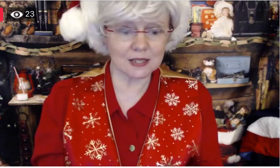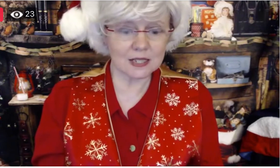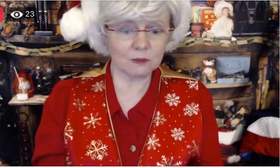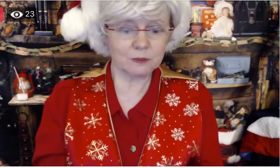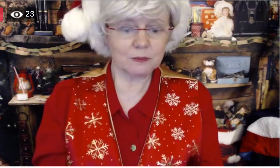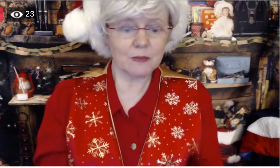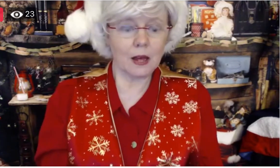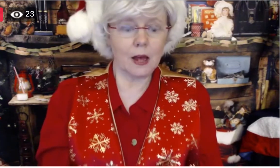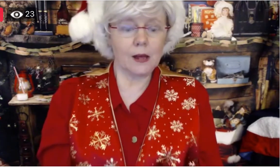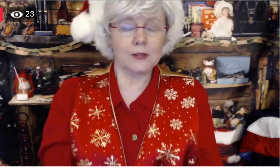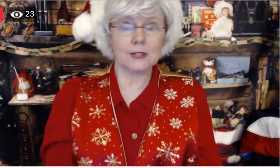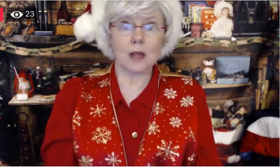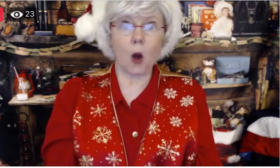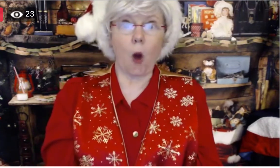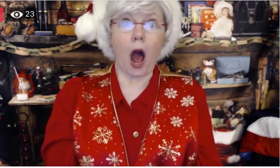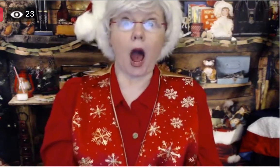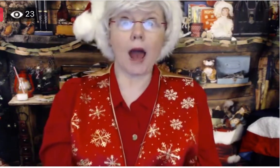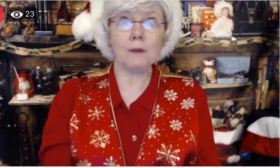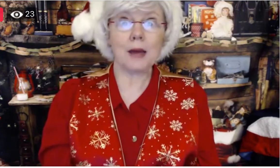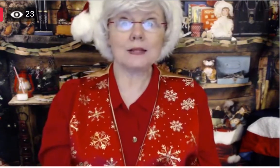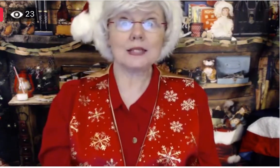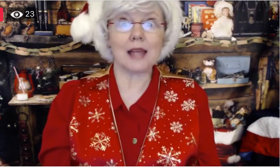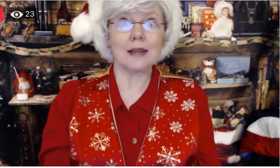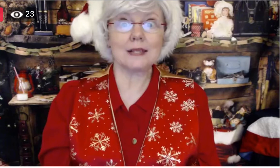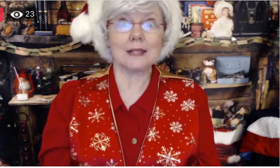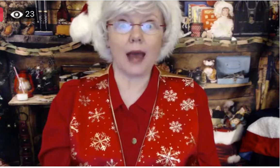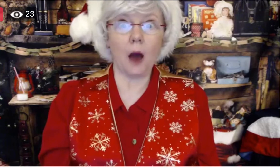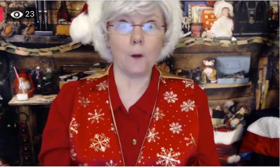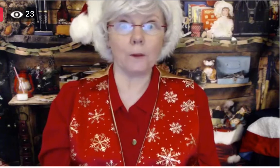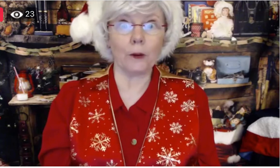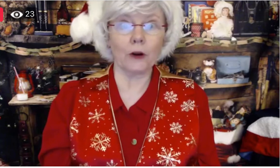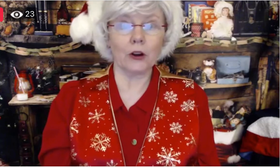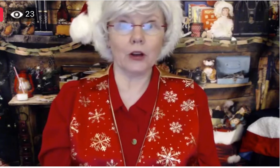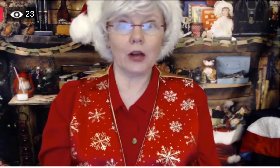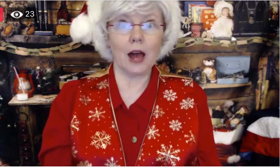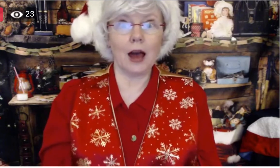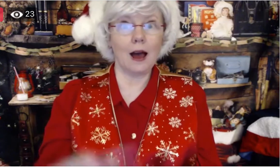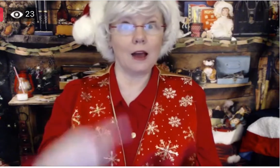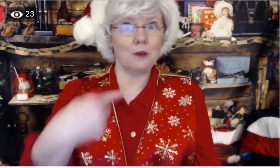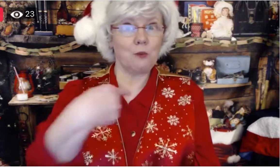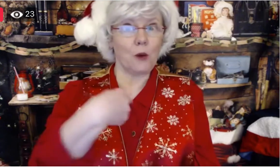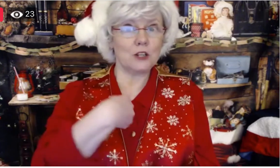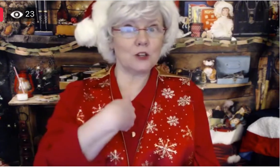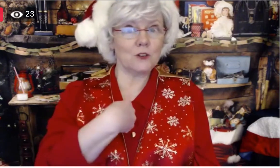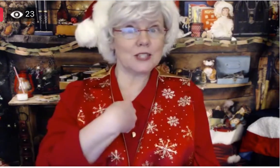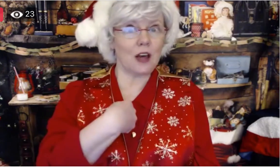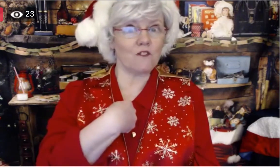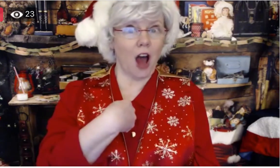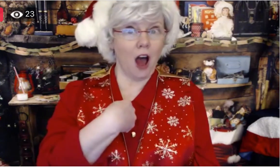sentences. So I'm Santa's helper. You point to yourself.